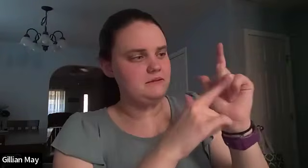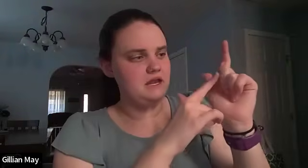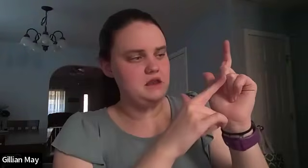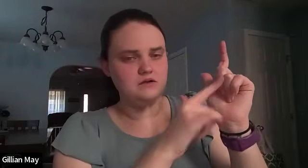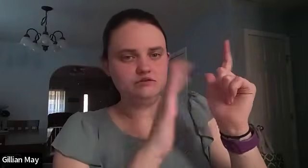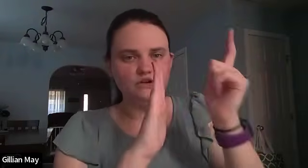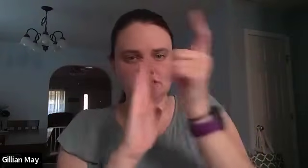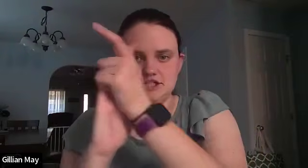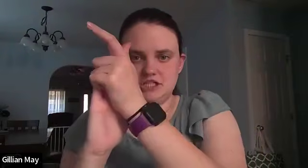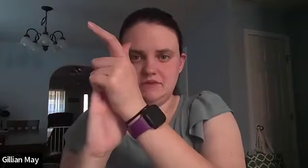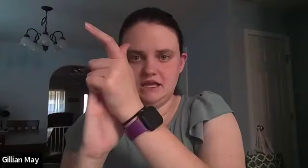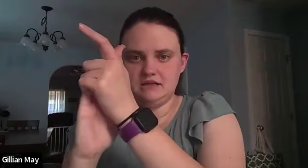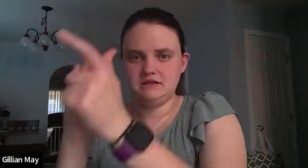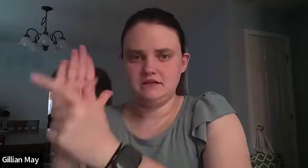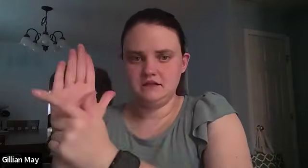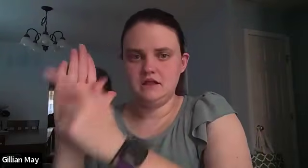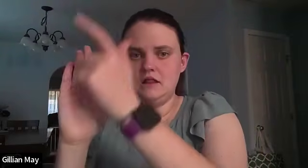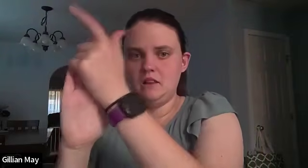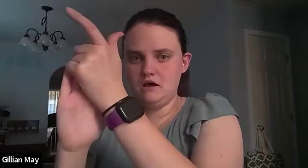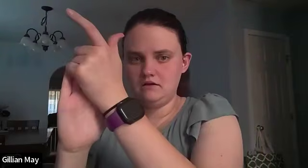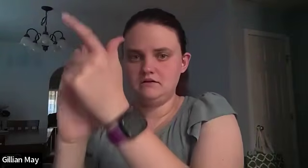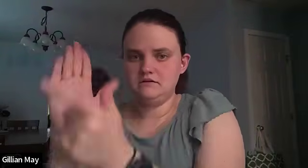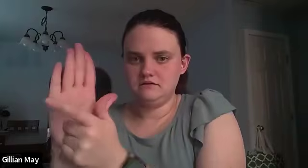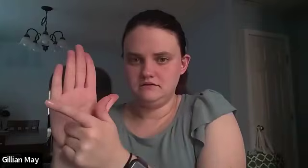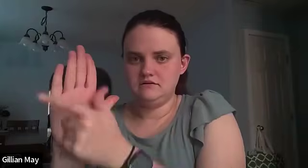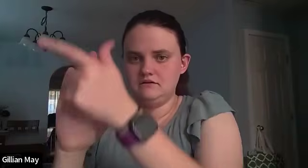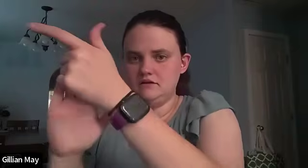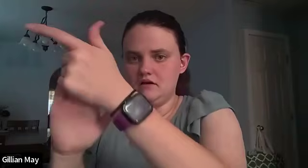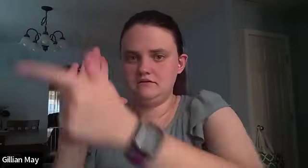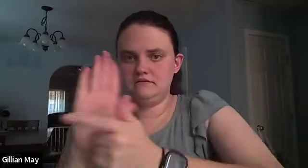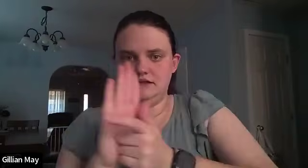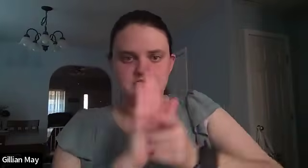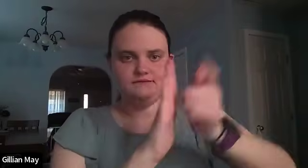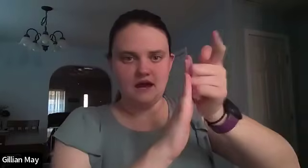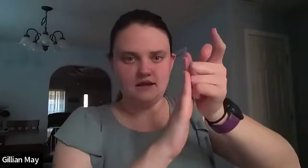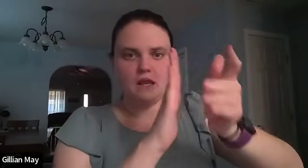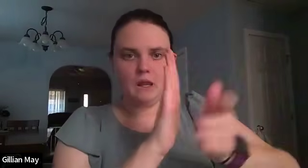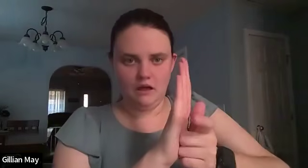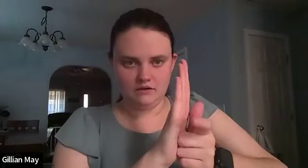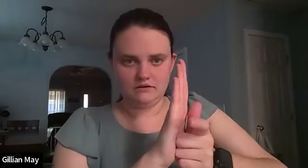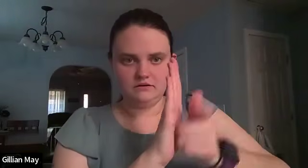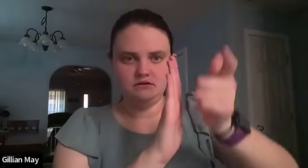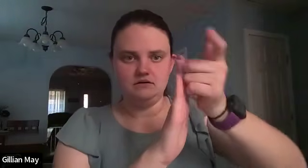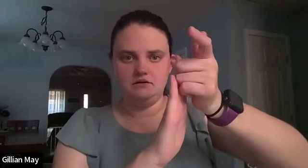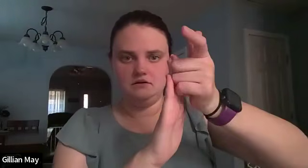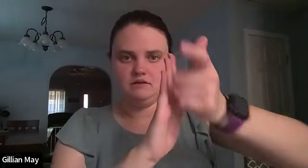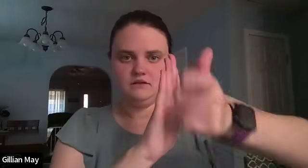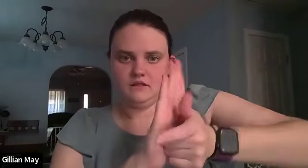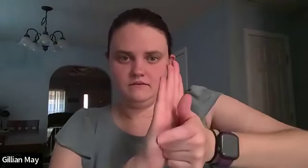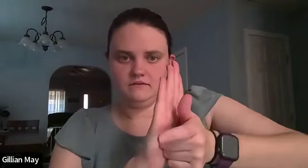like my knuckles are touching my hand. Law, law. It's flat. Law, law.